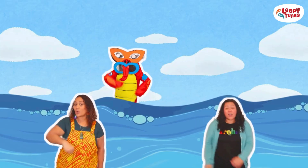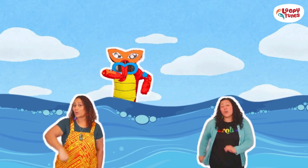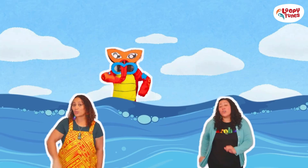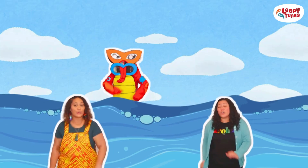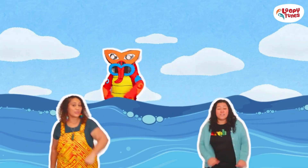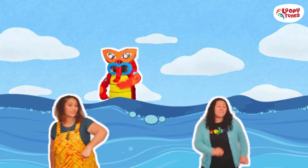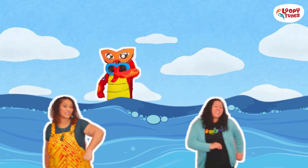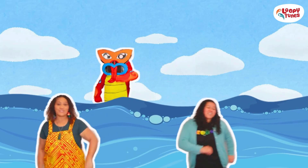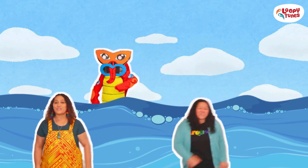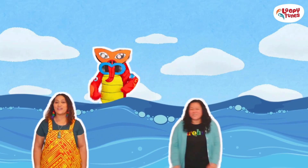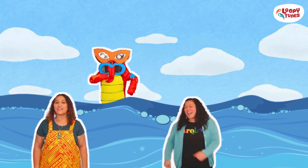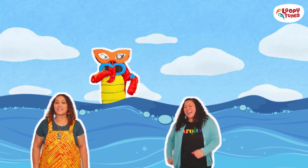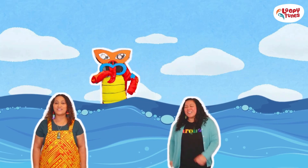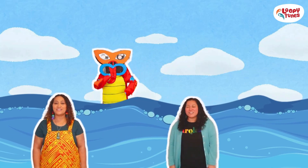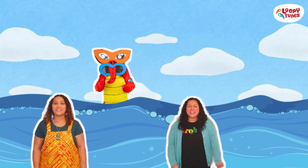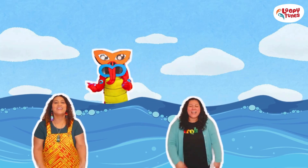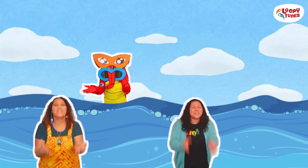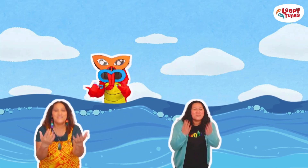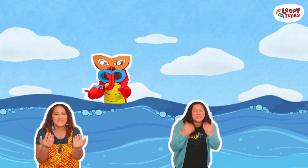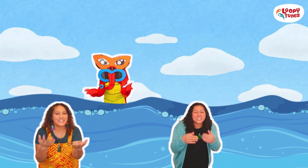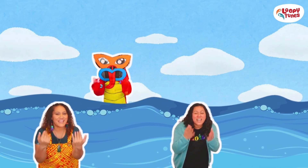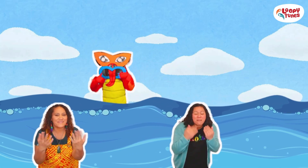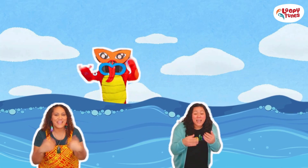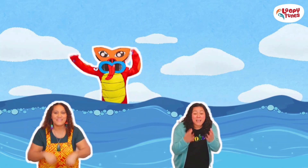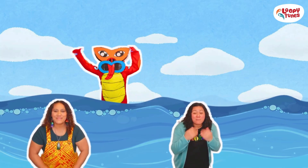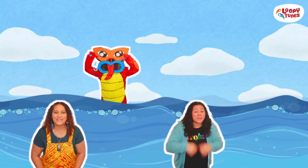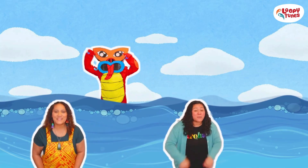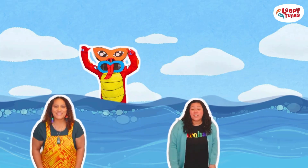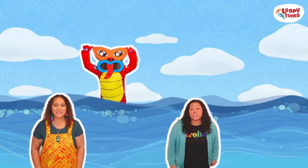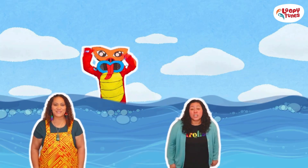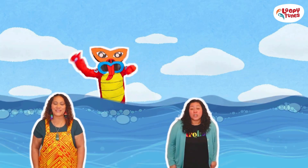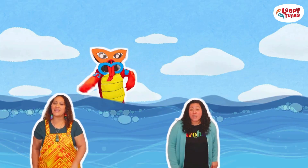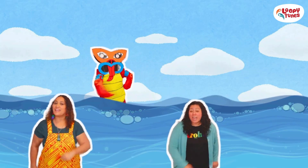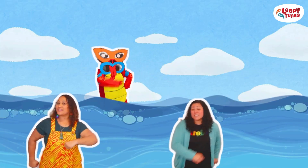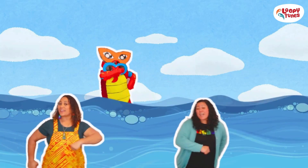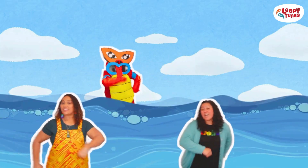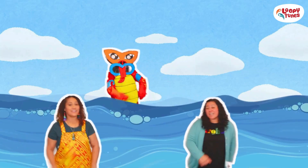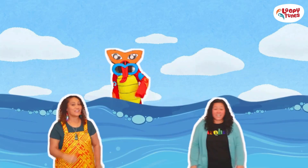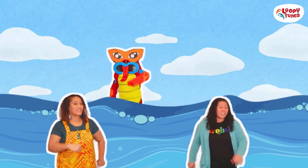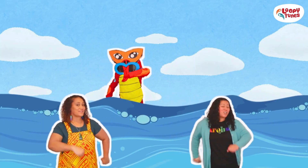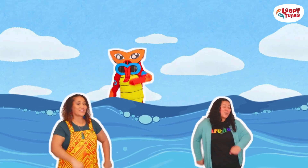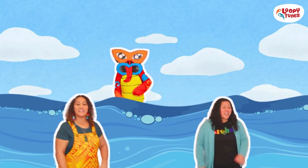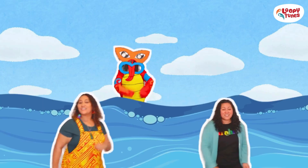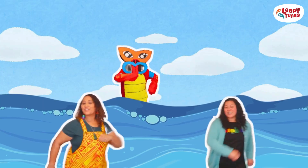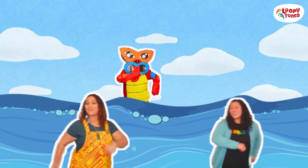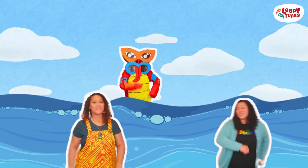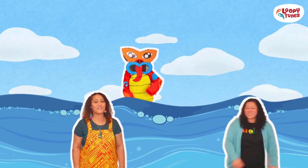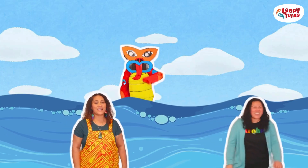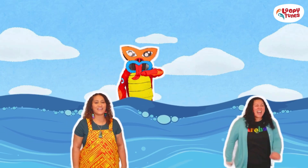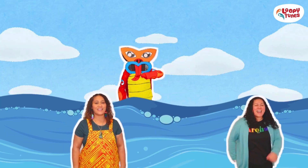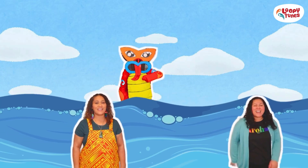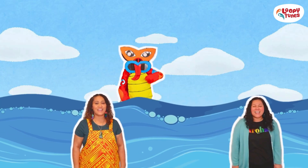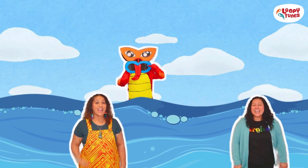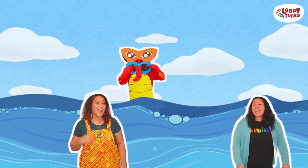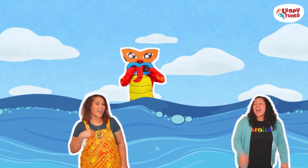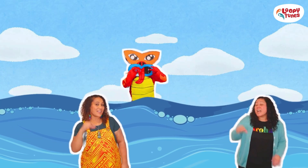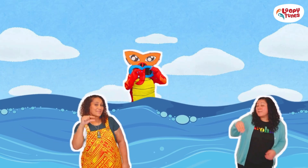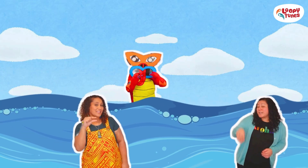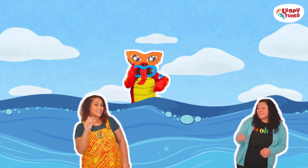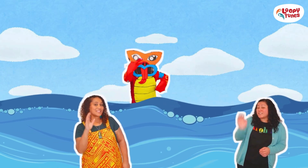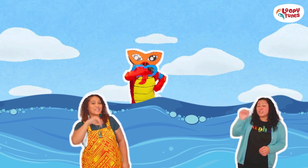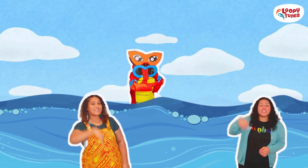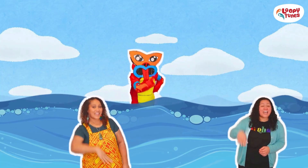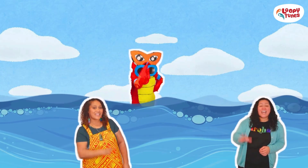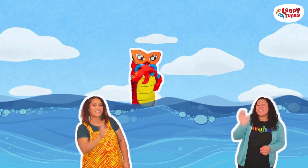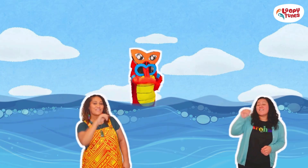Ima ono fitu waru. Won't you come and be one too? Tahi rua toru wha. I'm